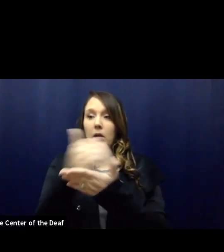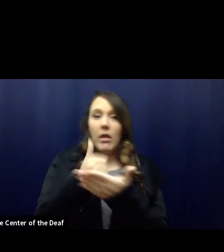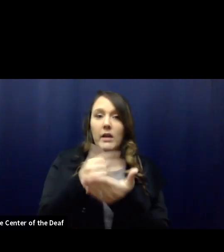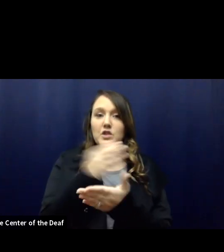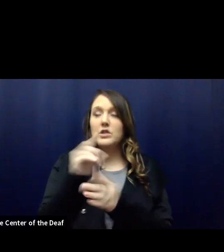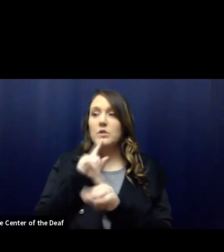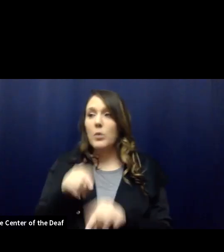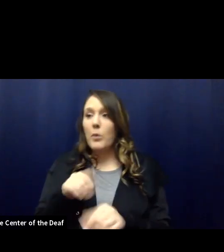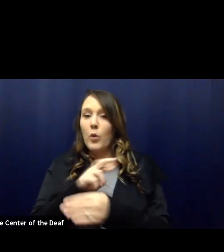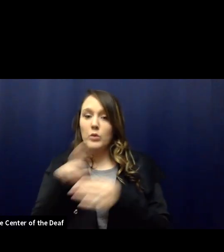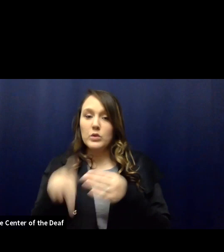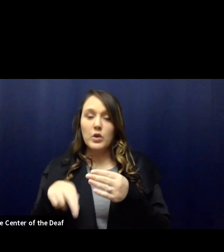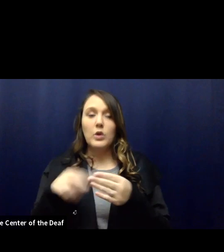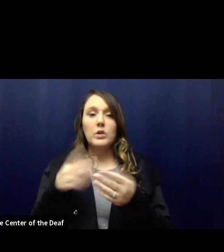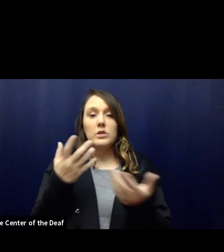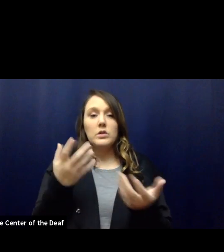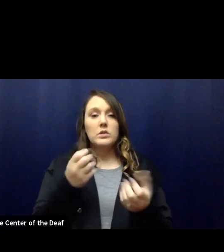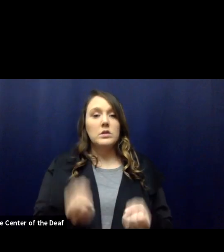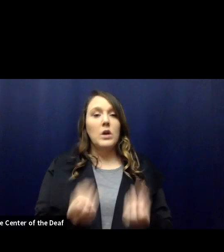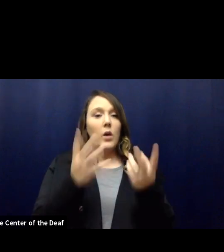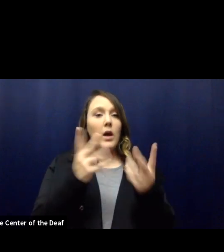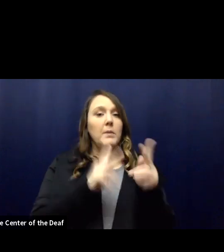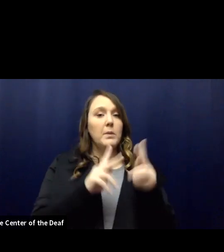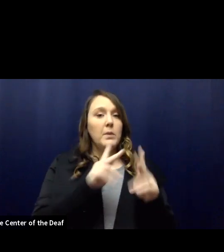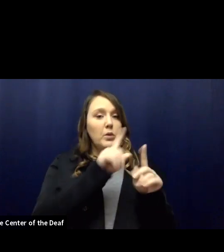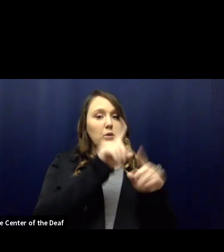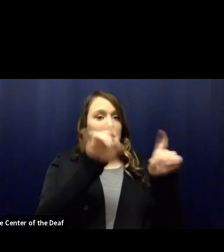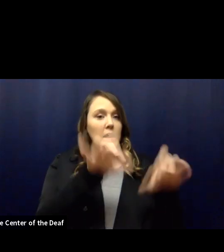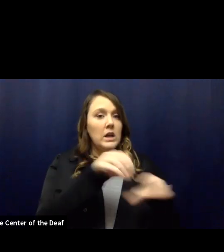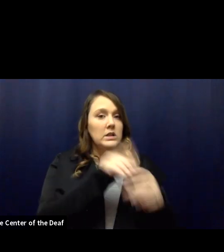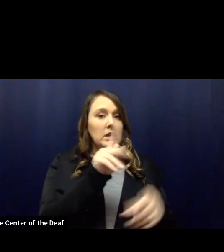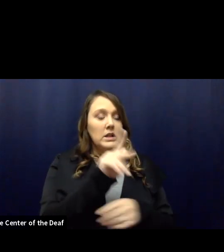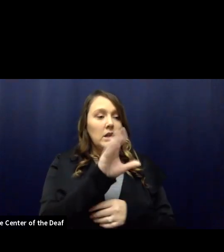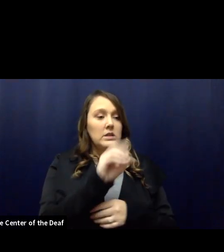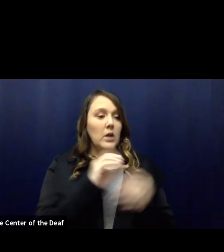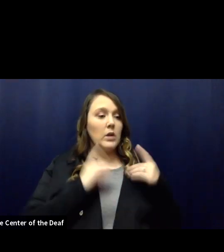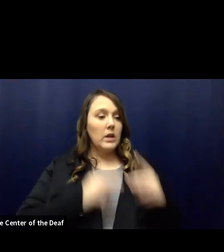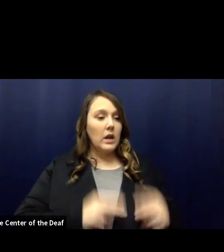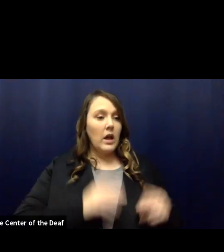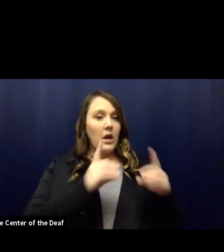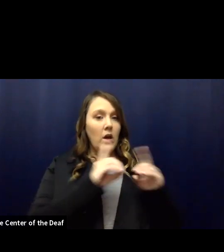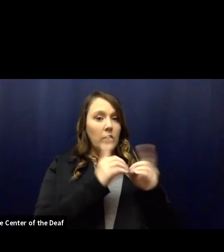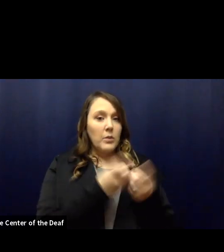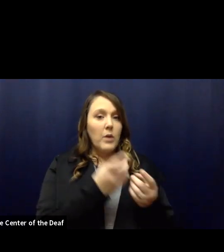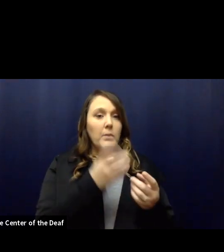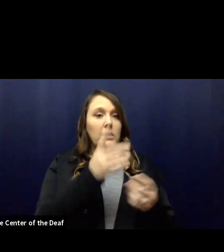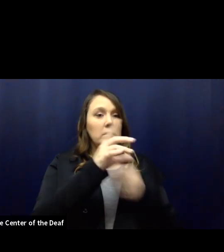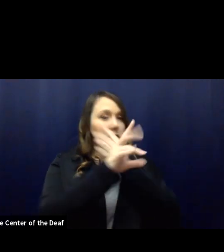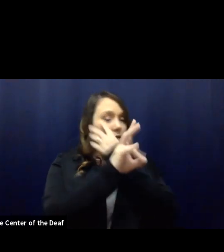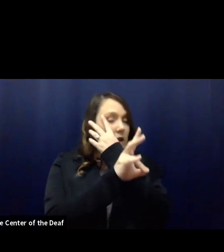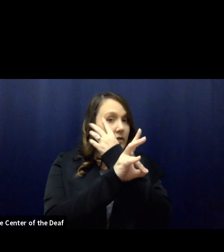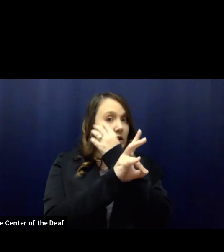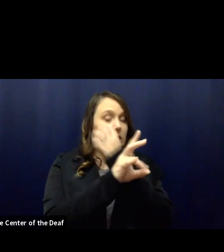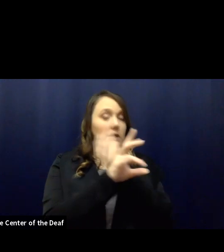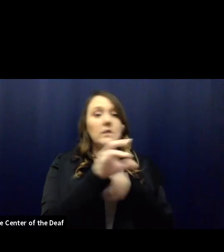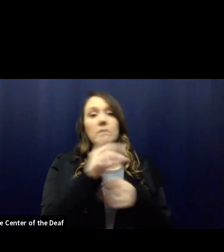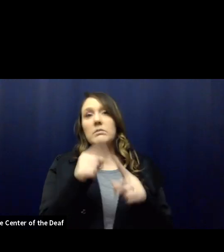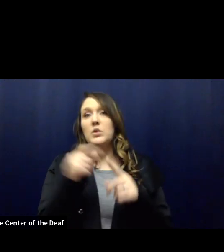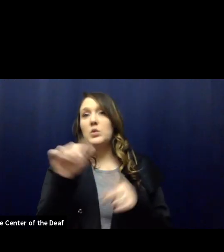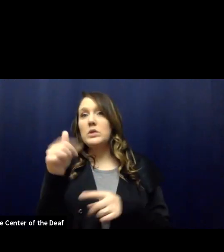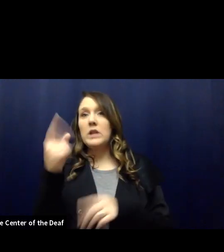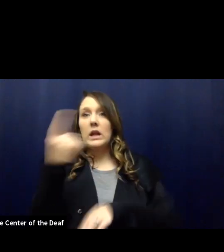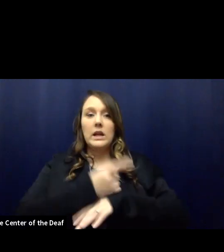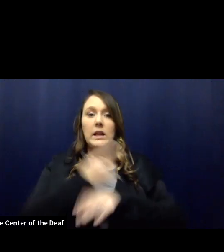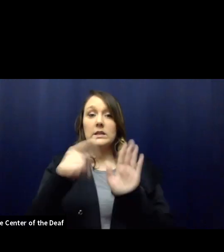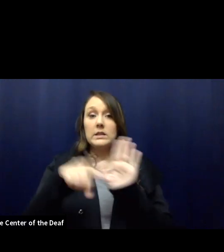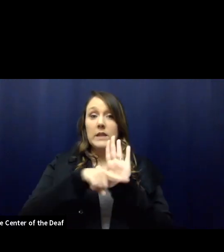handful of people tested at the health department and elsewhere in Knox County that their negative results took 7 and in one case 10 days to report. Yeah, I said